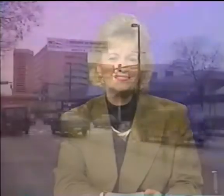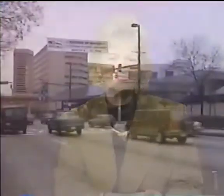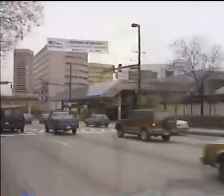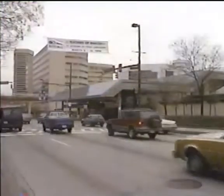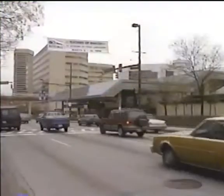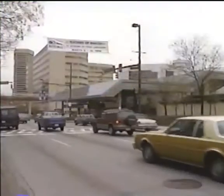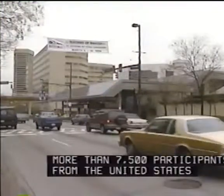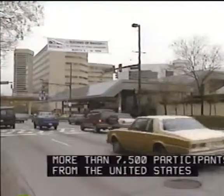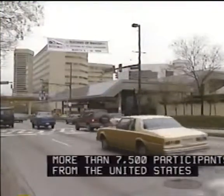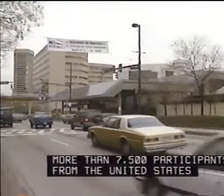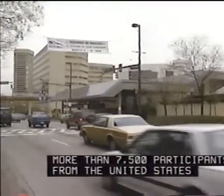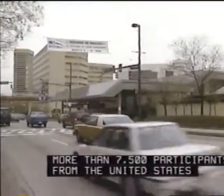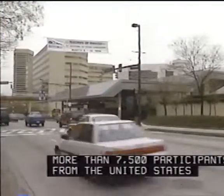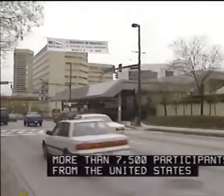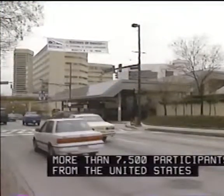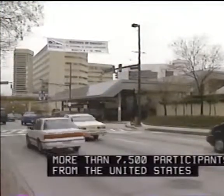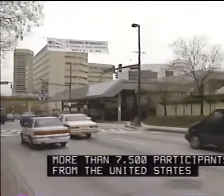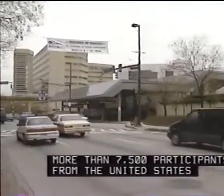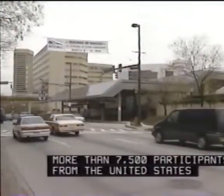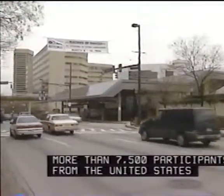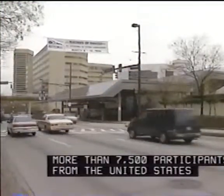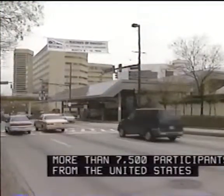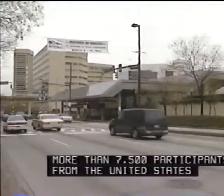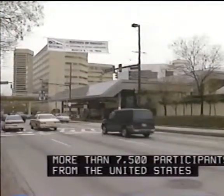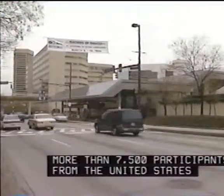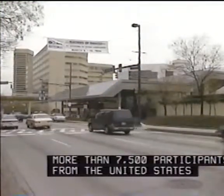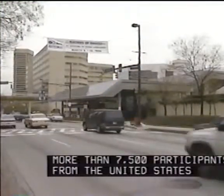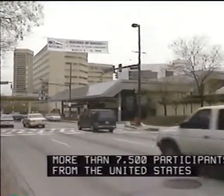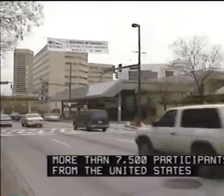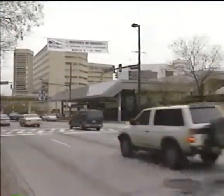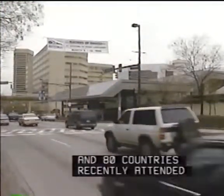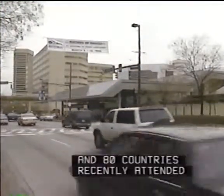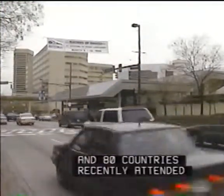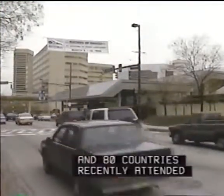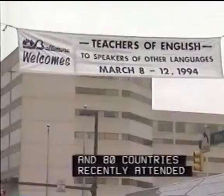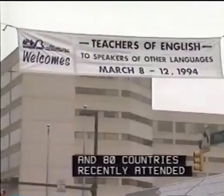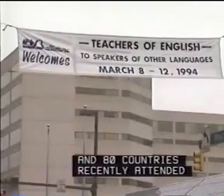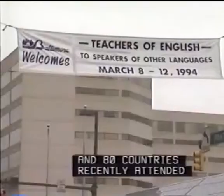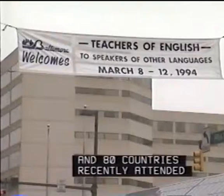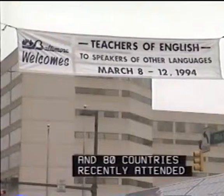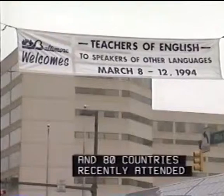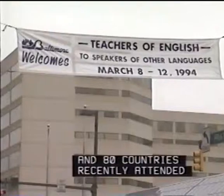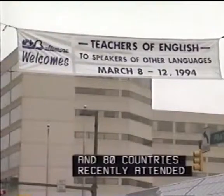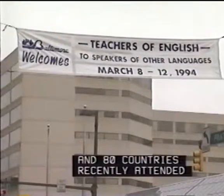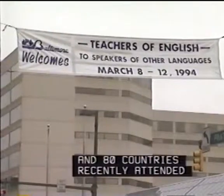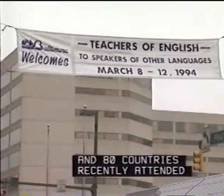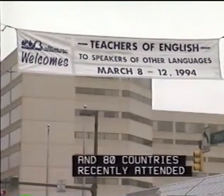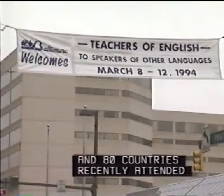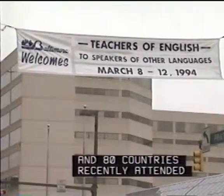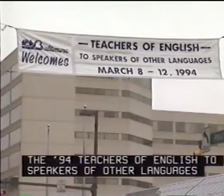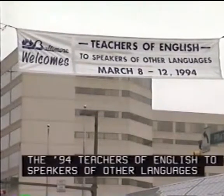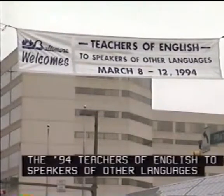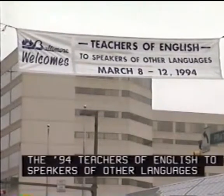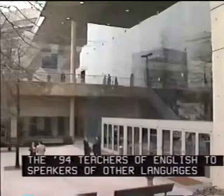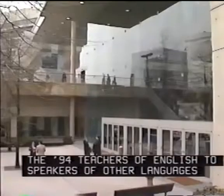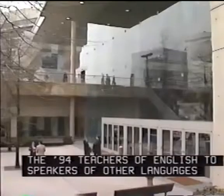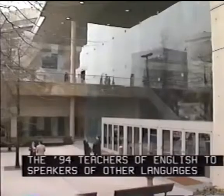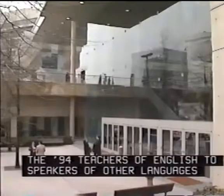More than 7,500 participants from the United States and 80 countries recently attended the 94 Teachers